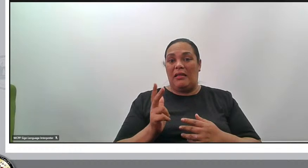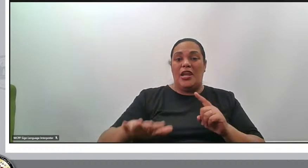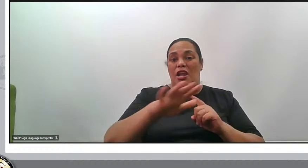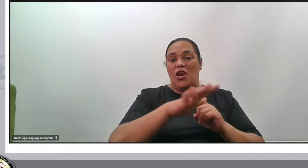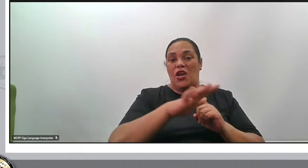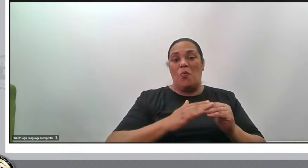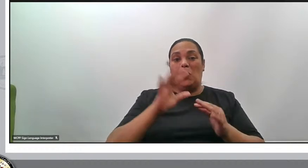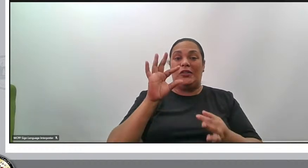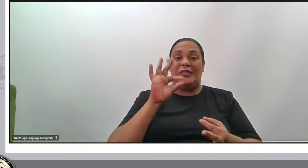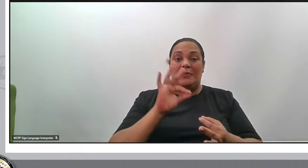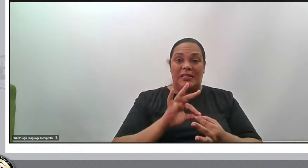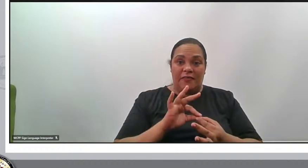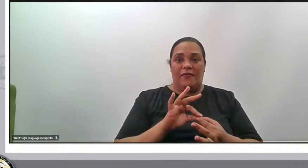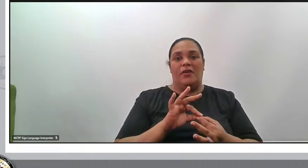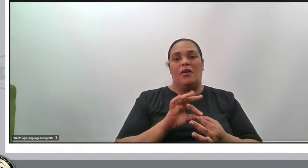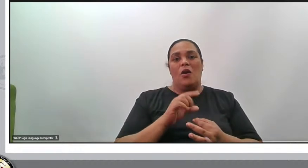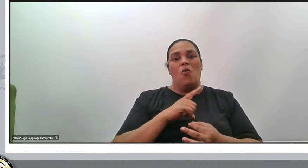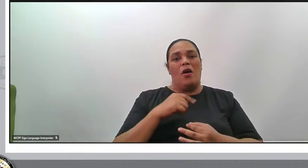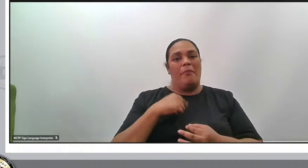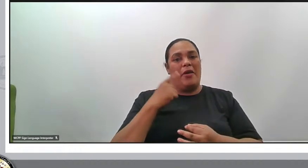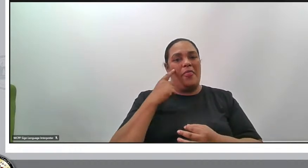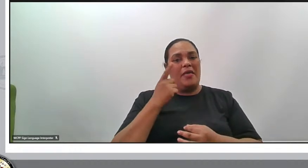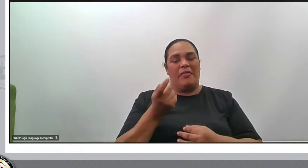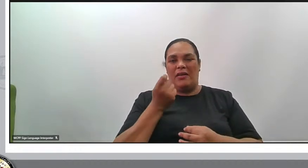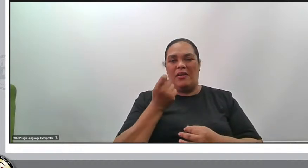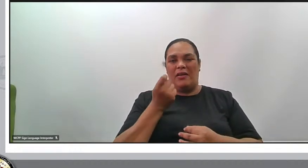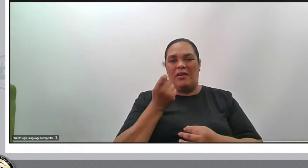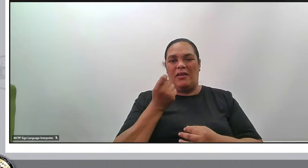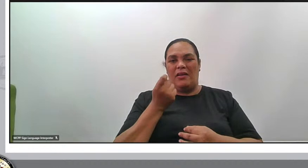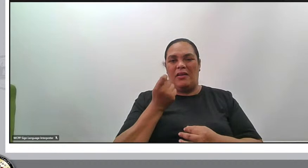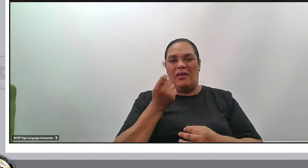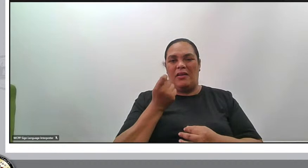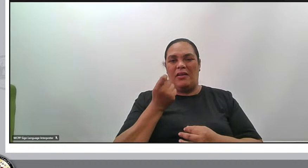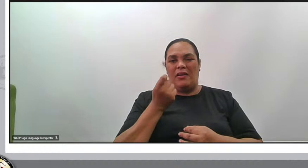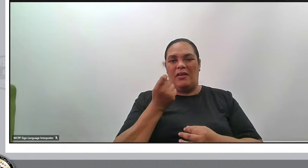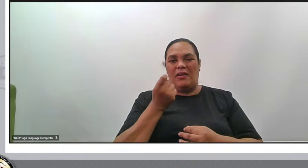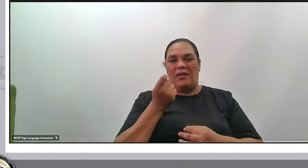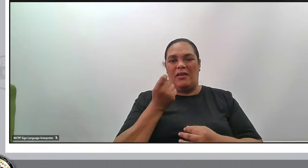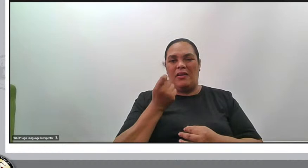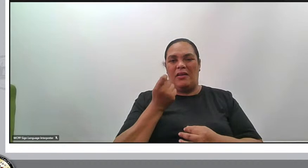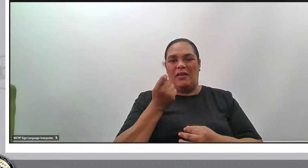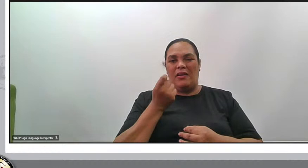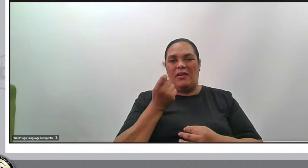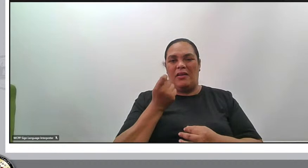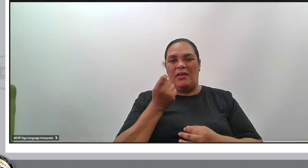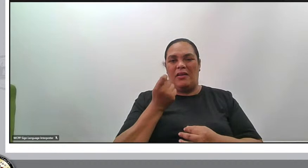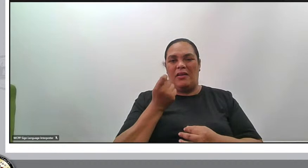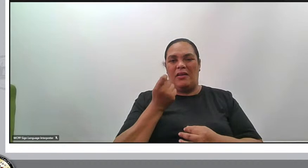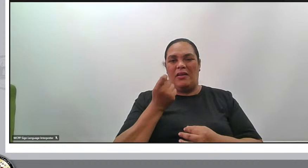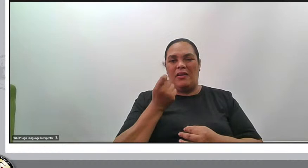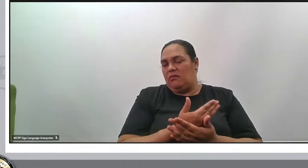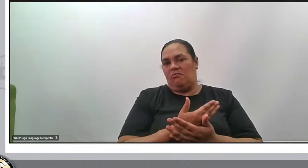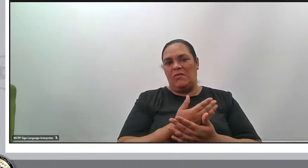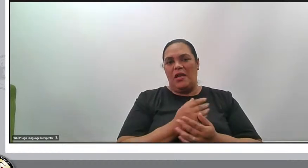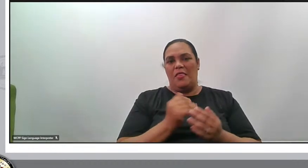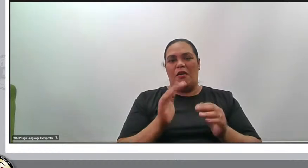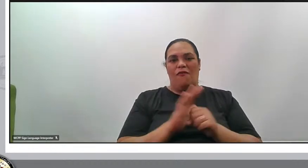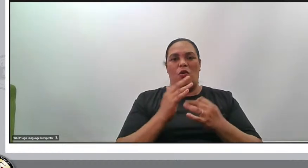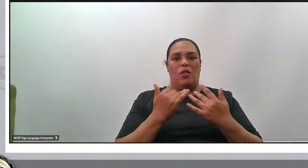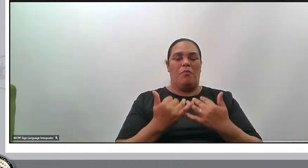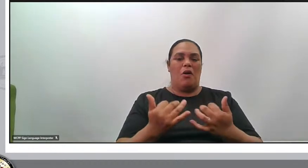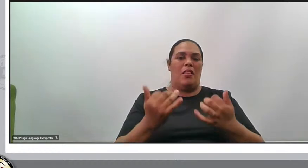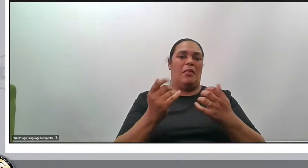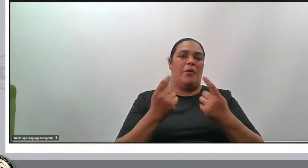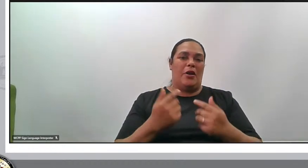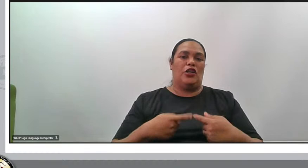more specifically? Because I think it's a little bit of a, I guess, a misnomer to just say that the full Parliament budget is spent